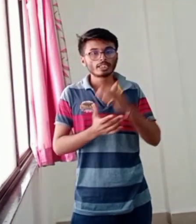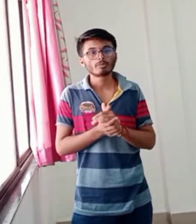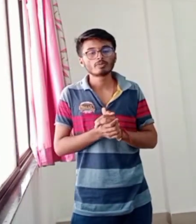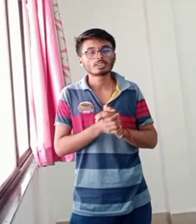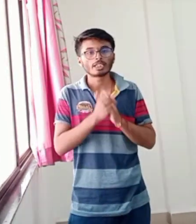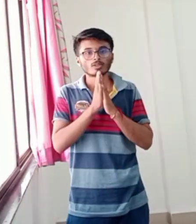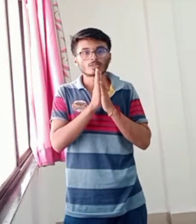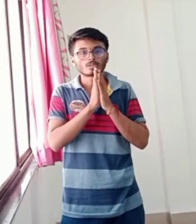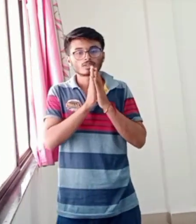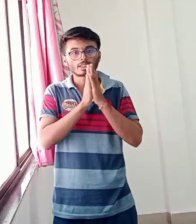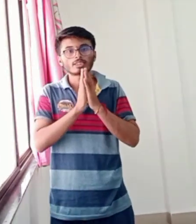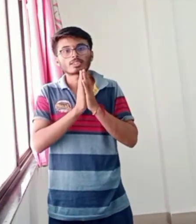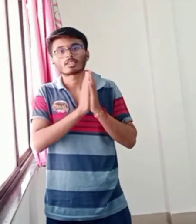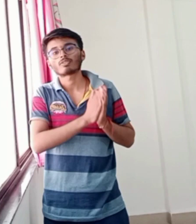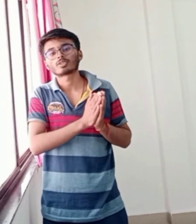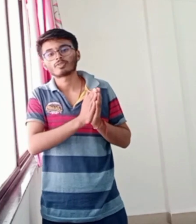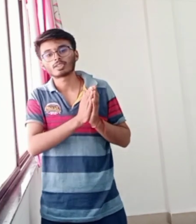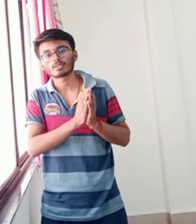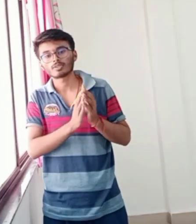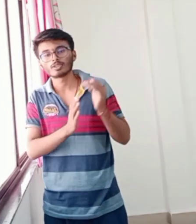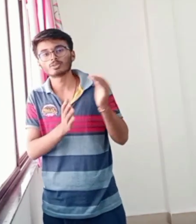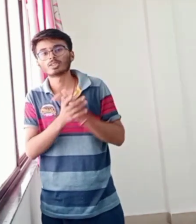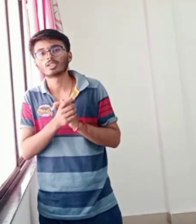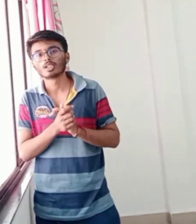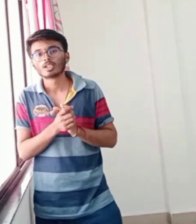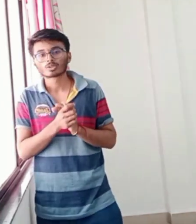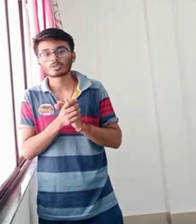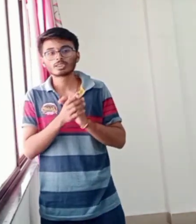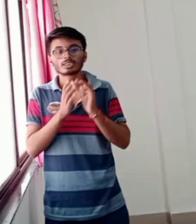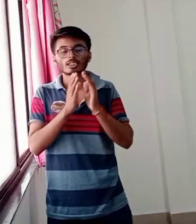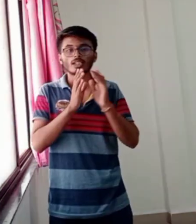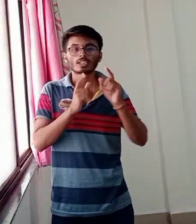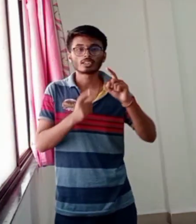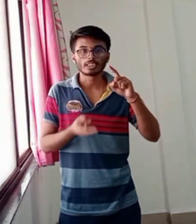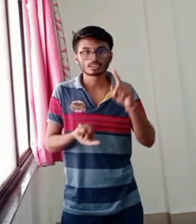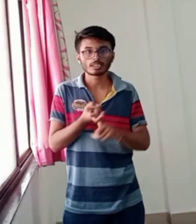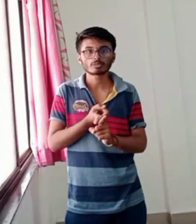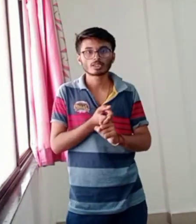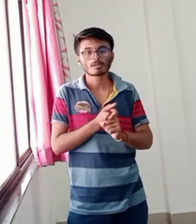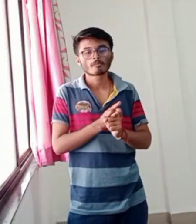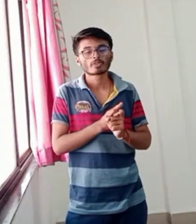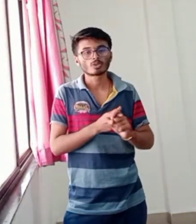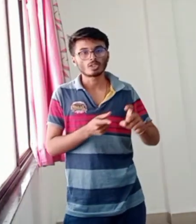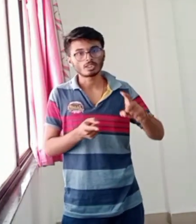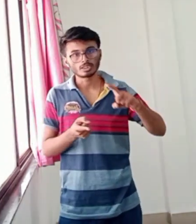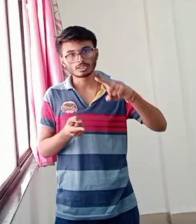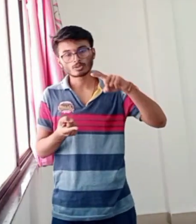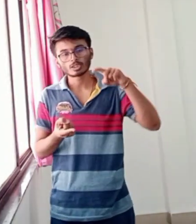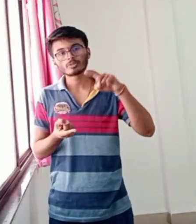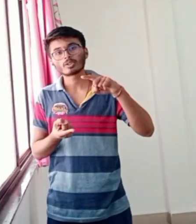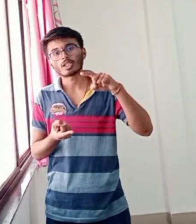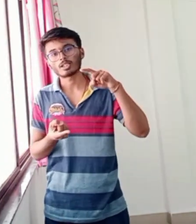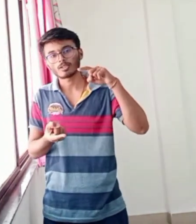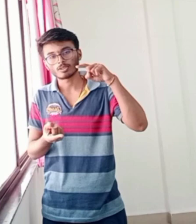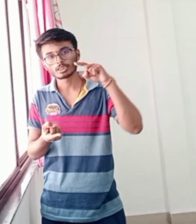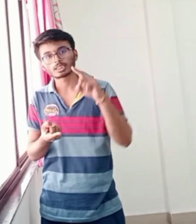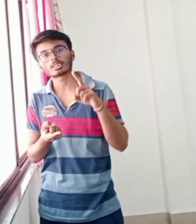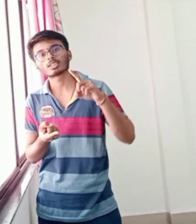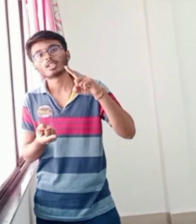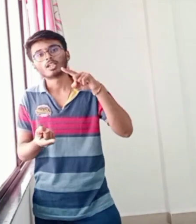means adenosine triphosphate used. So these are the enzymes. So in today's video I have discussed